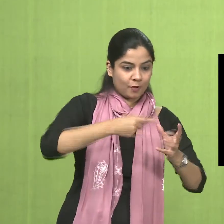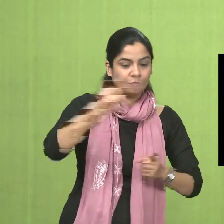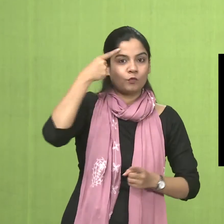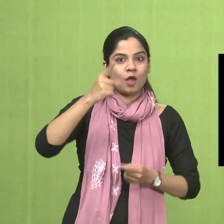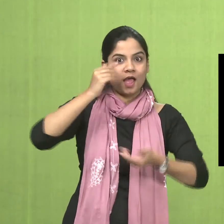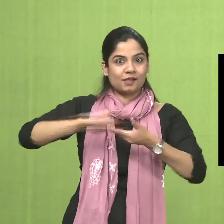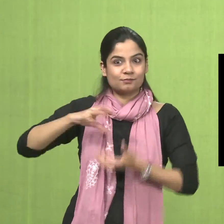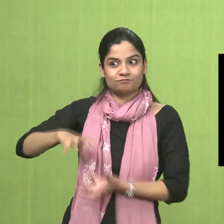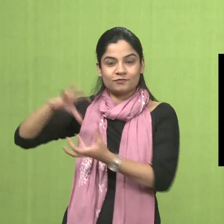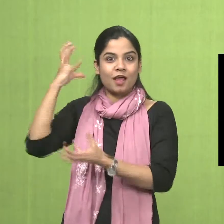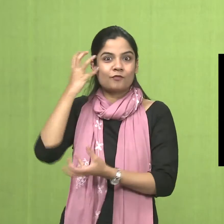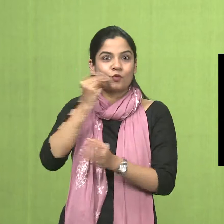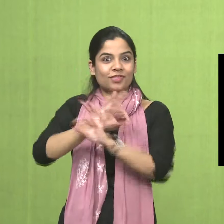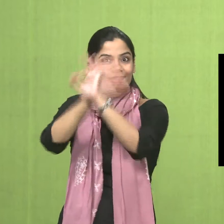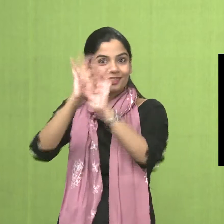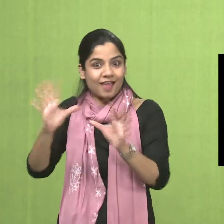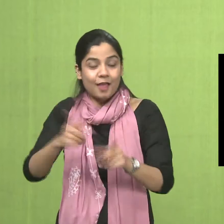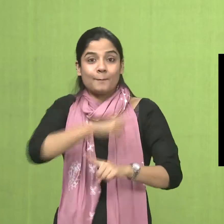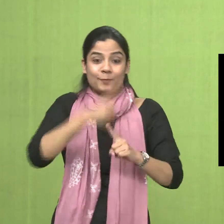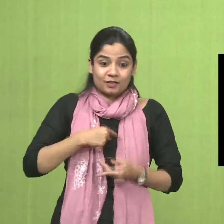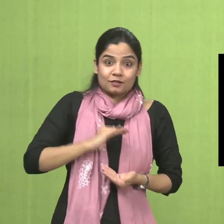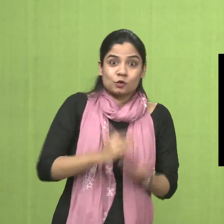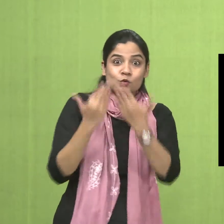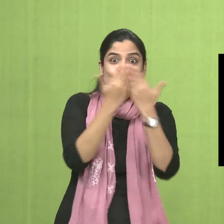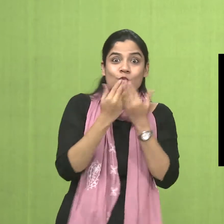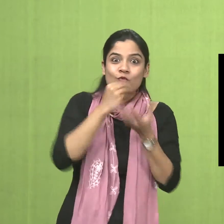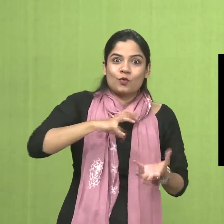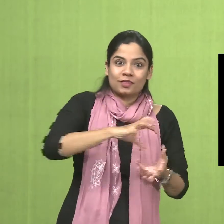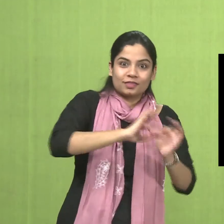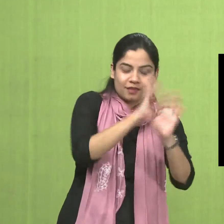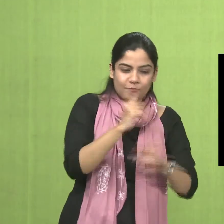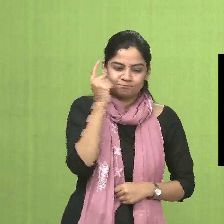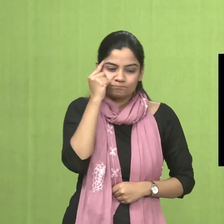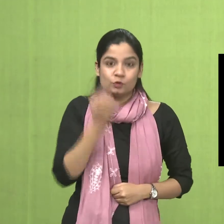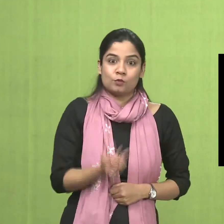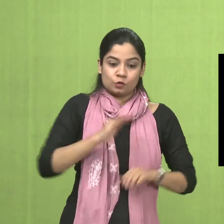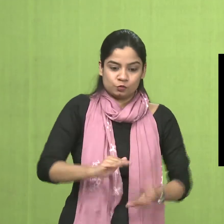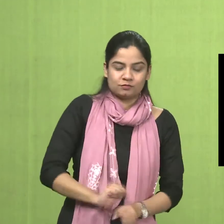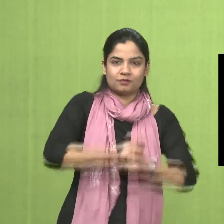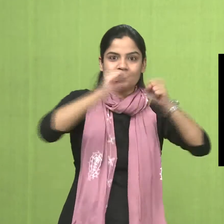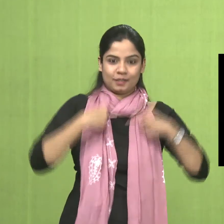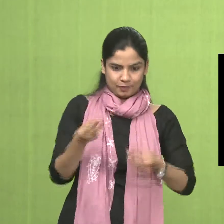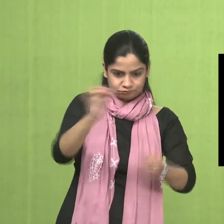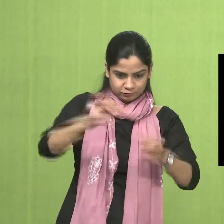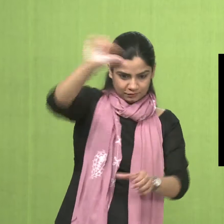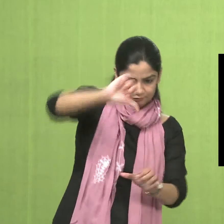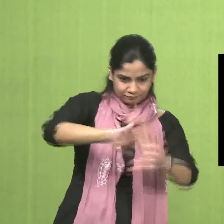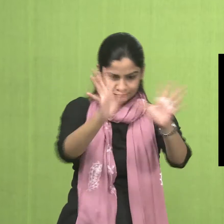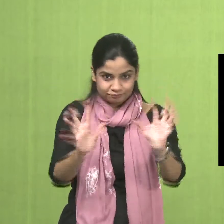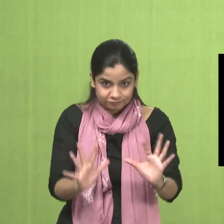the morning, prepare tiffins for the husband and for the children, get the children ready for school, make them wake up